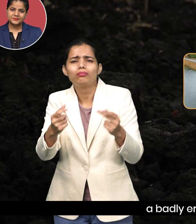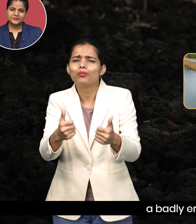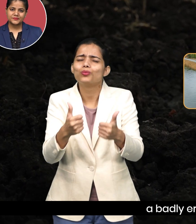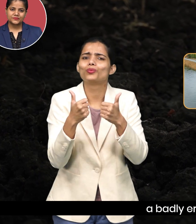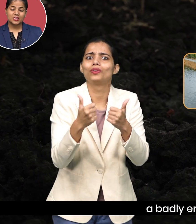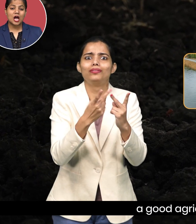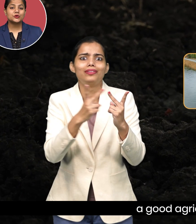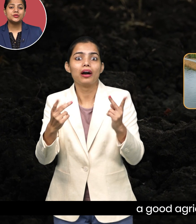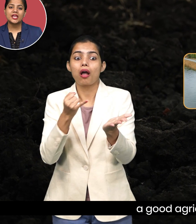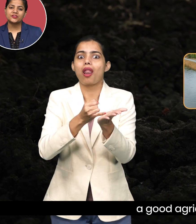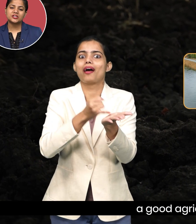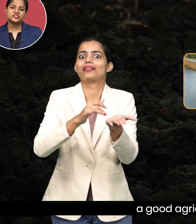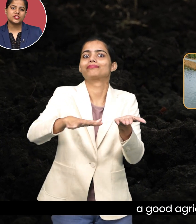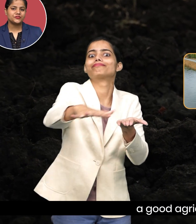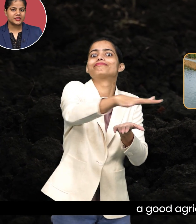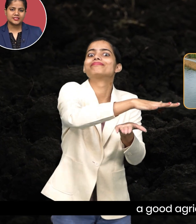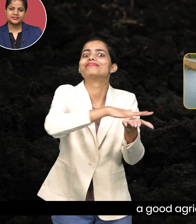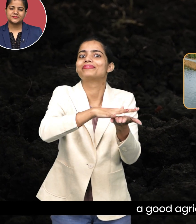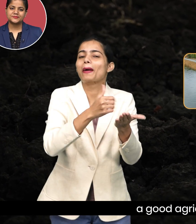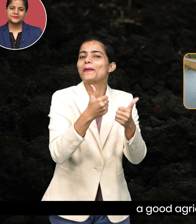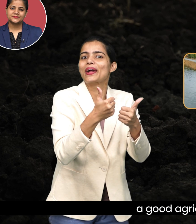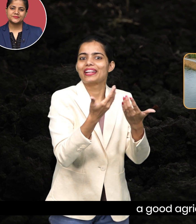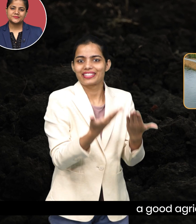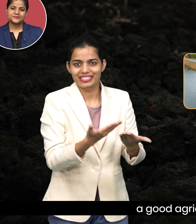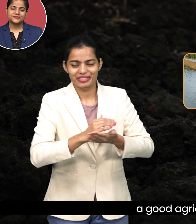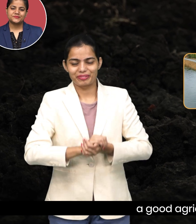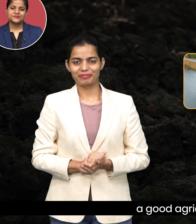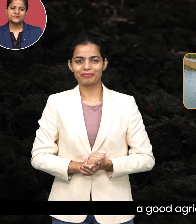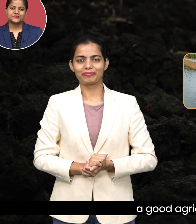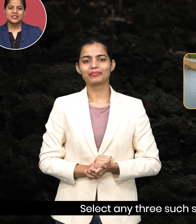field, a good agricultural field.